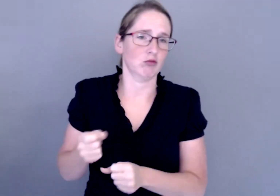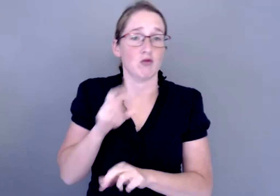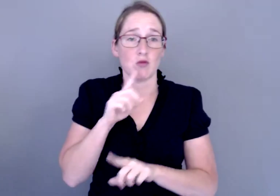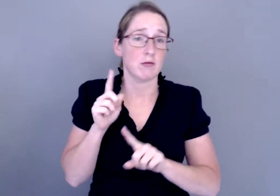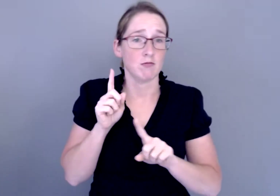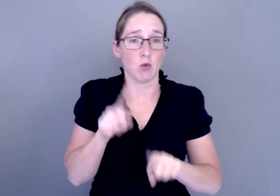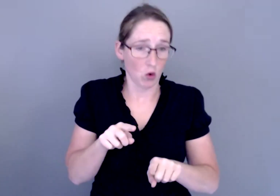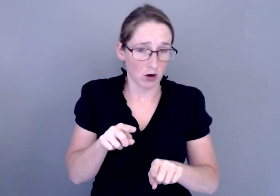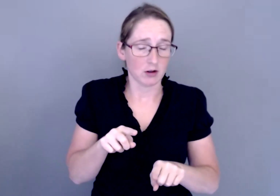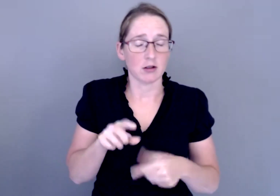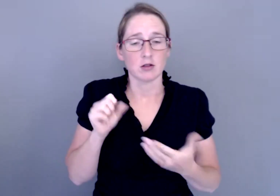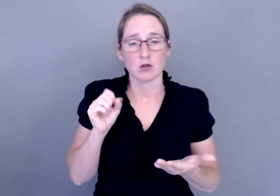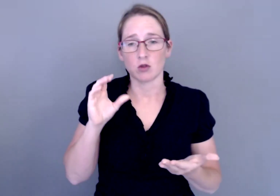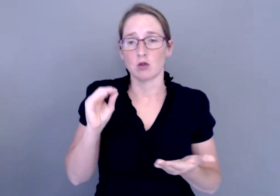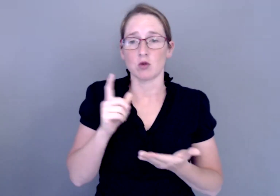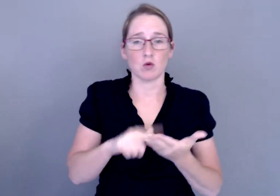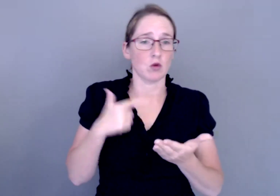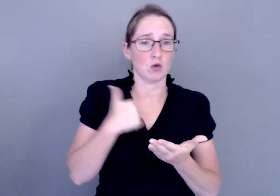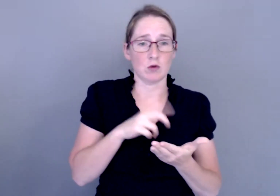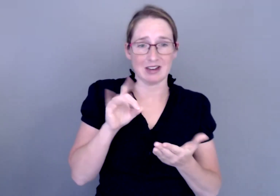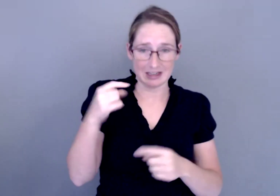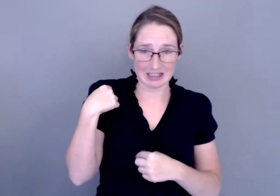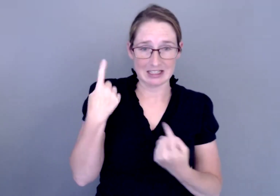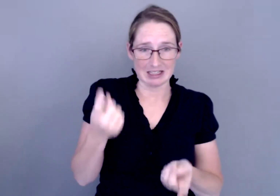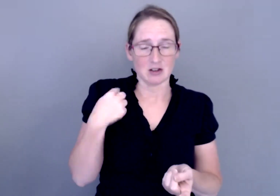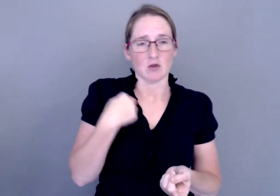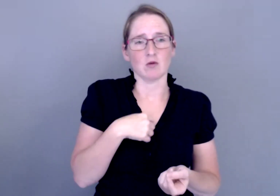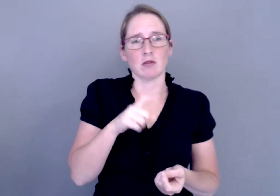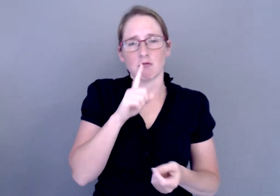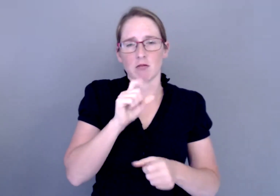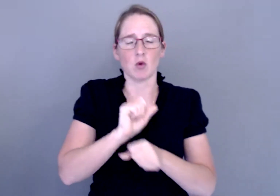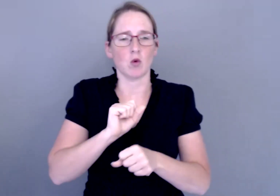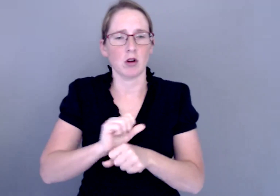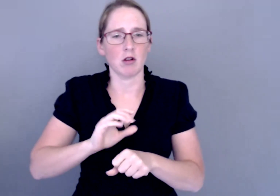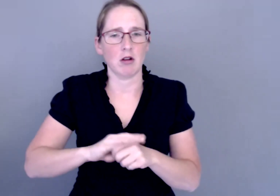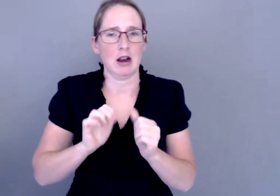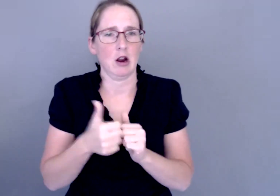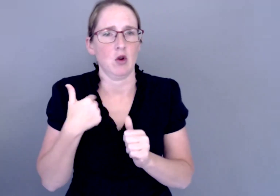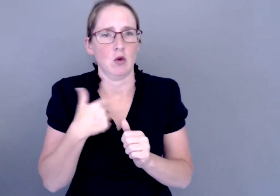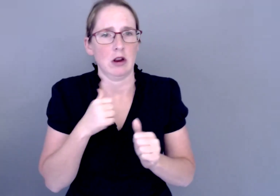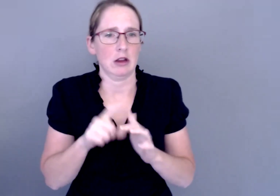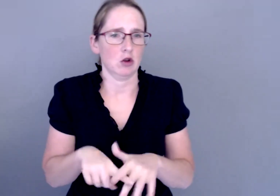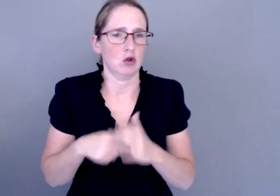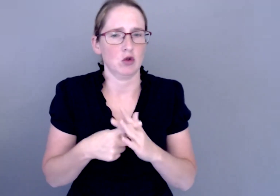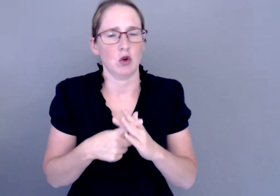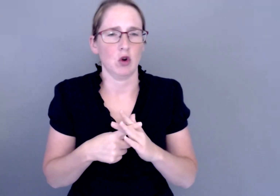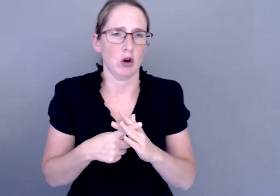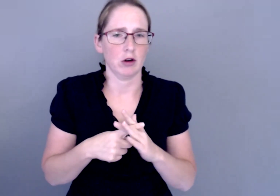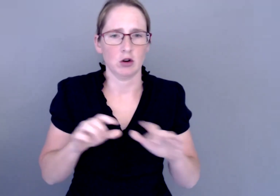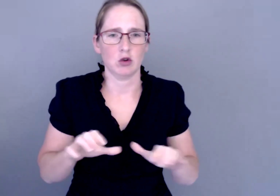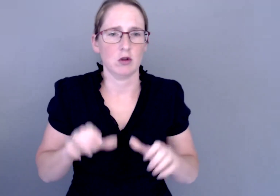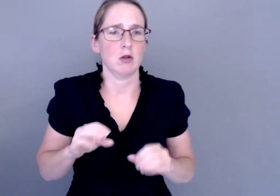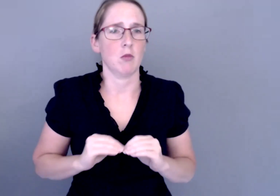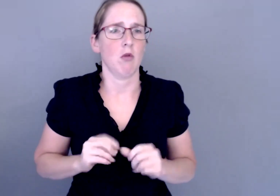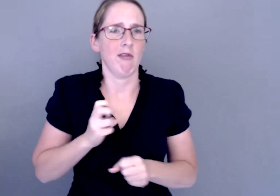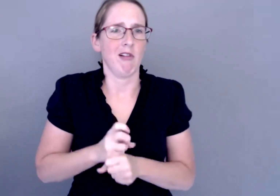report. So what we have done since then is really work on how can we begin doing the harder